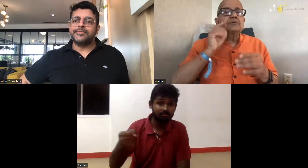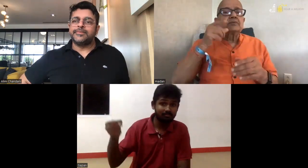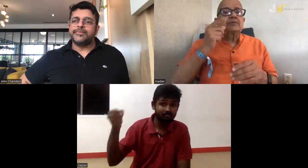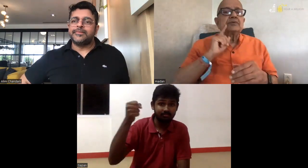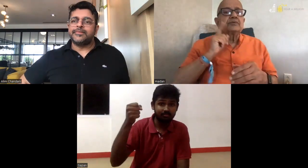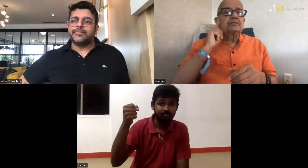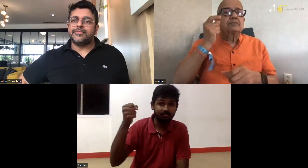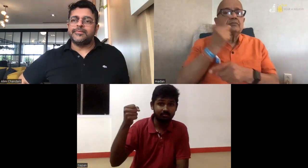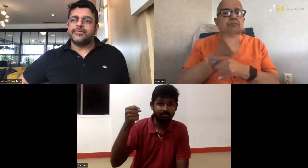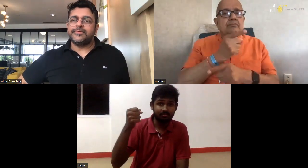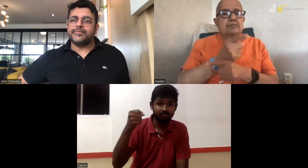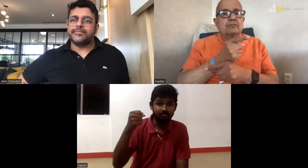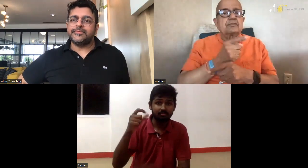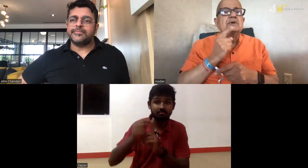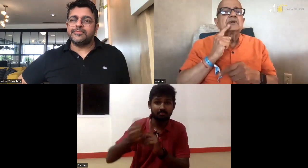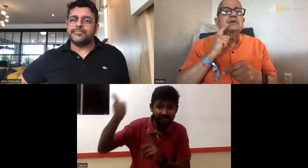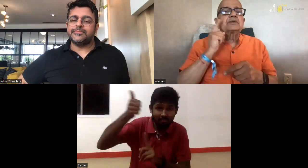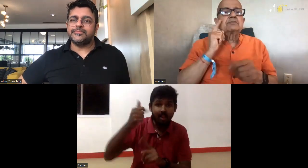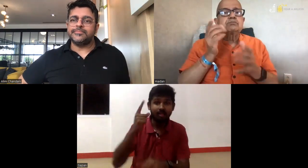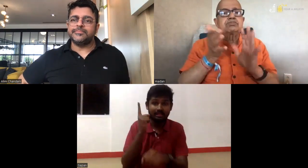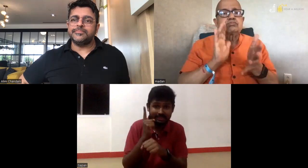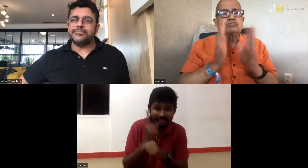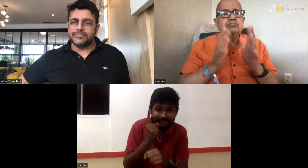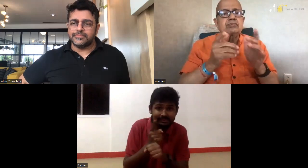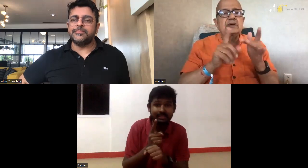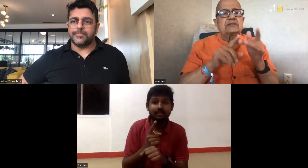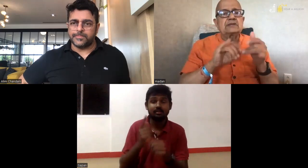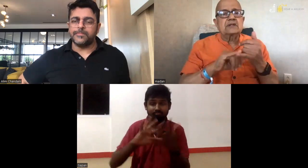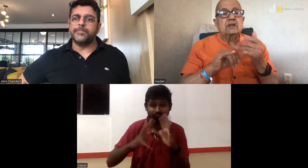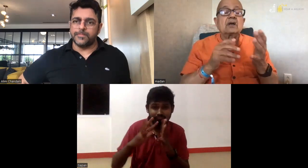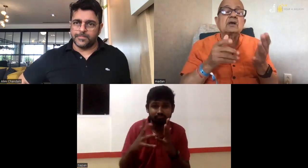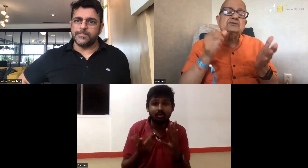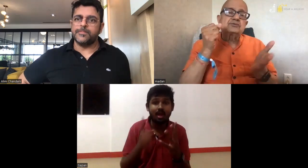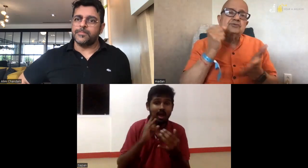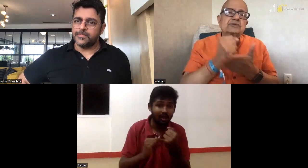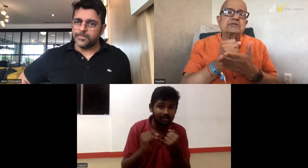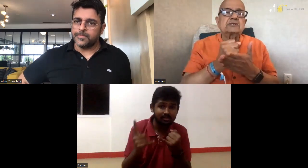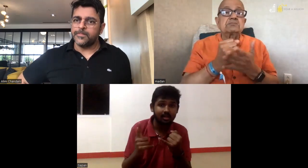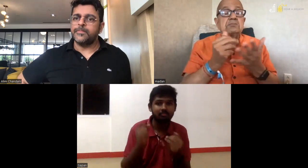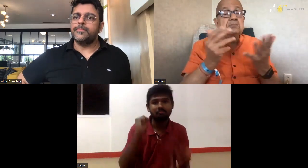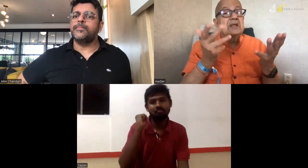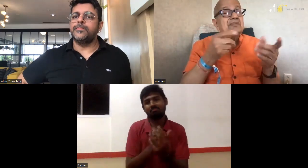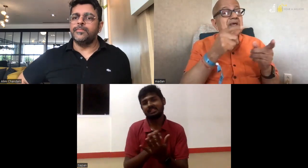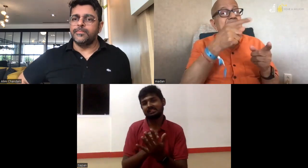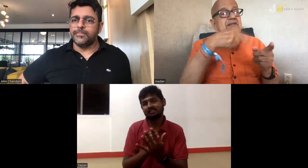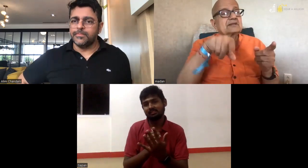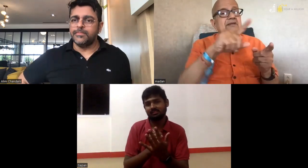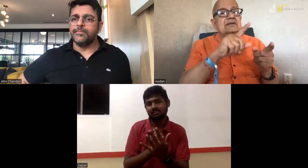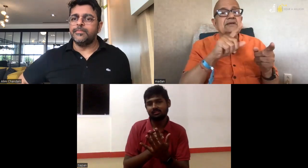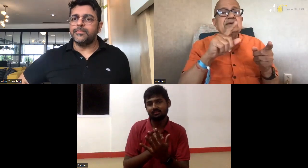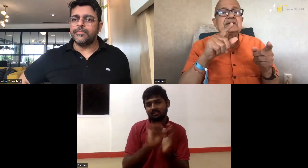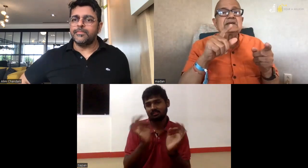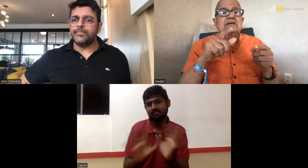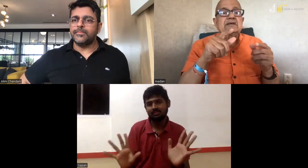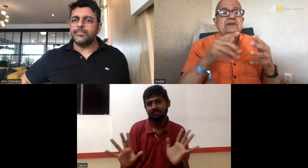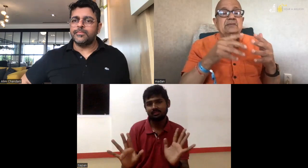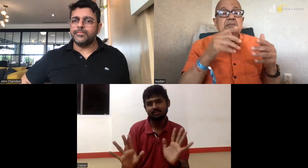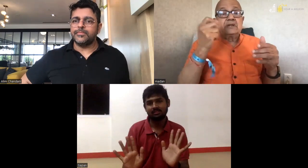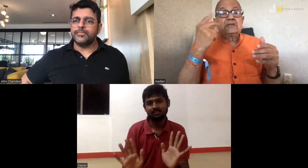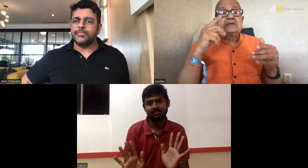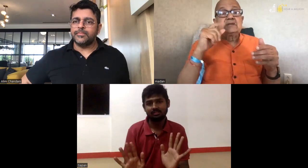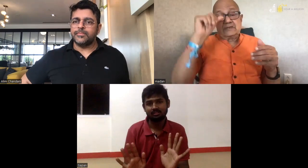do it. No, I will be the only tree, and then you all will be the plant. So I want you to grow like a tree, like